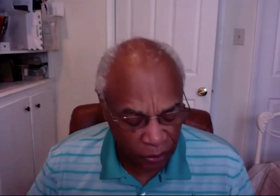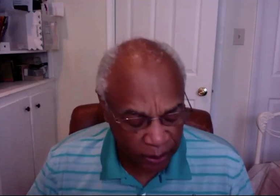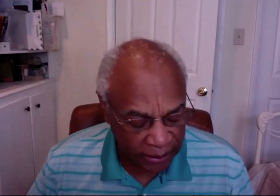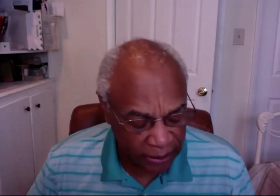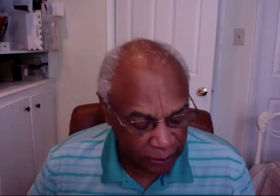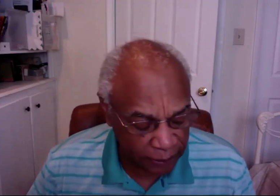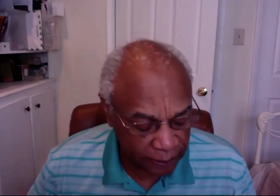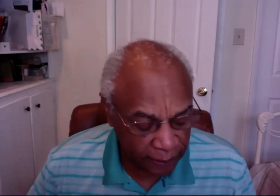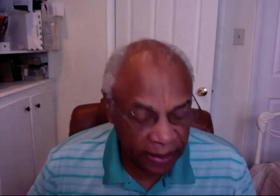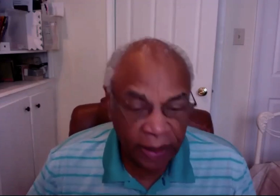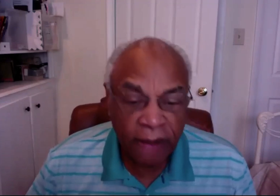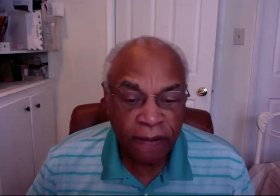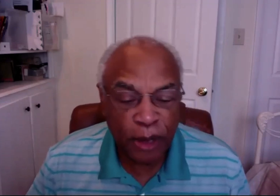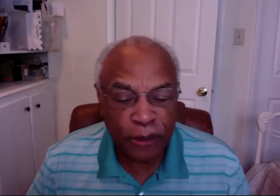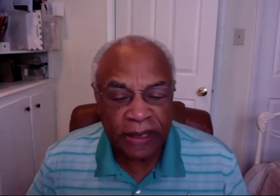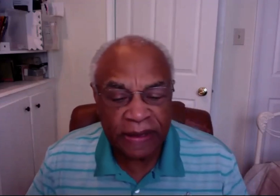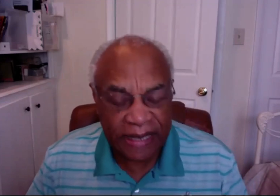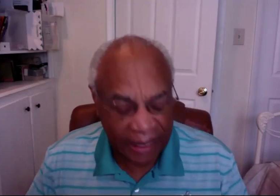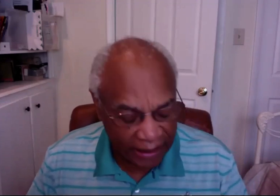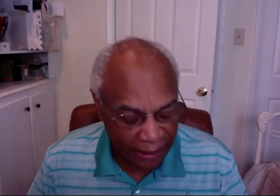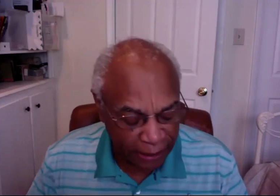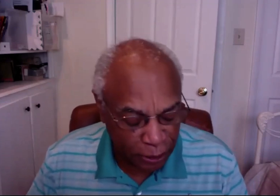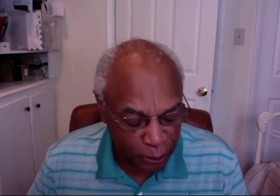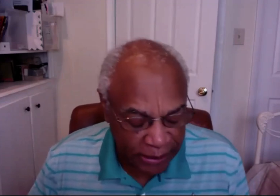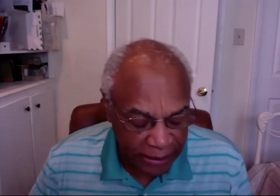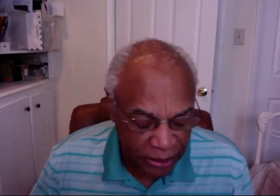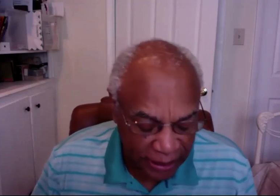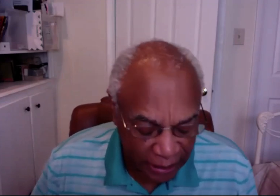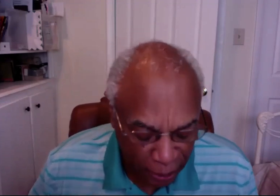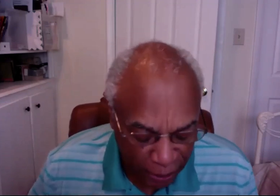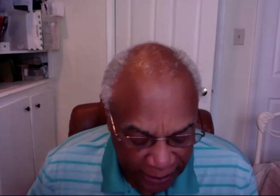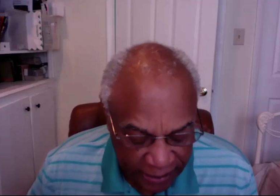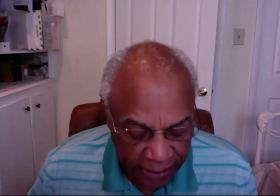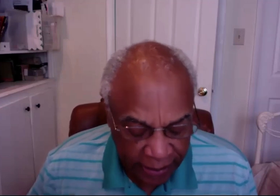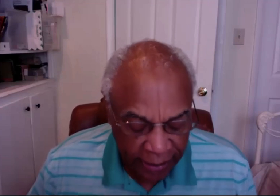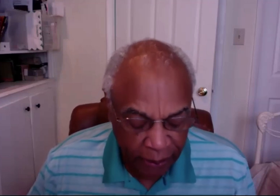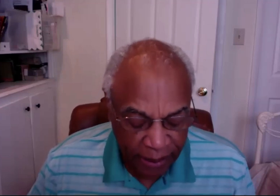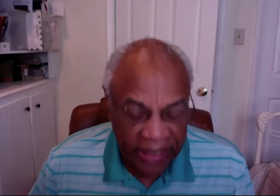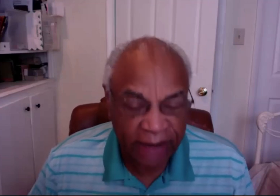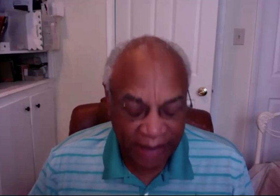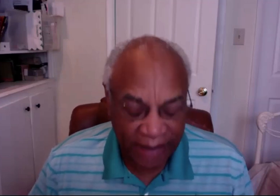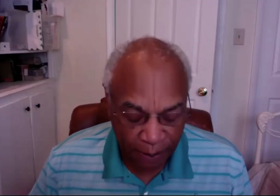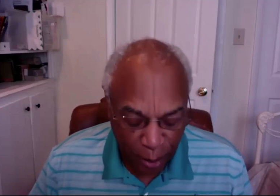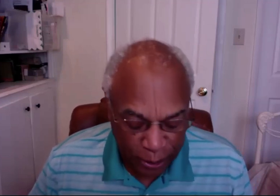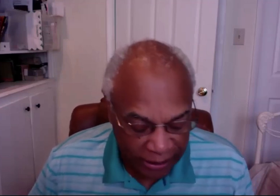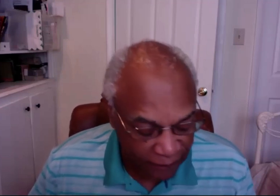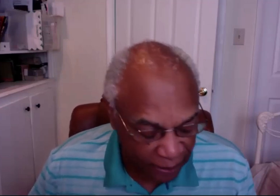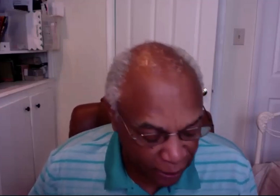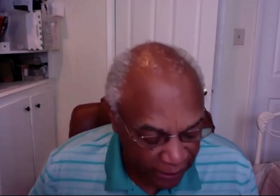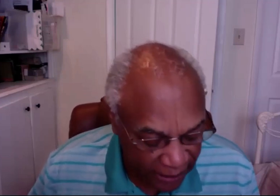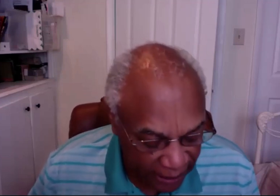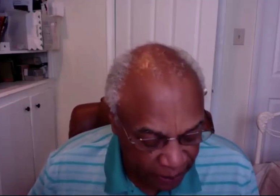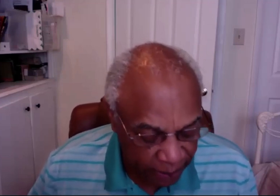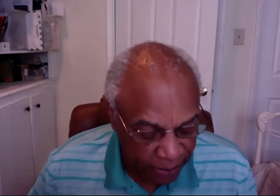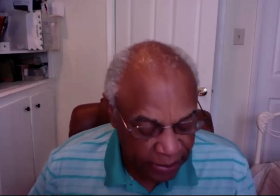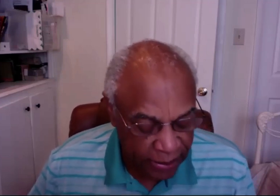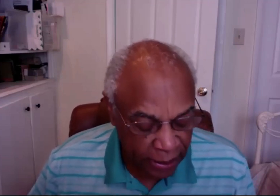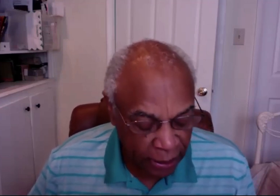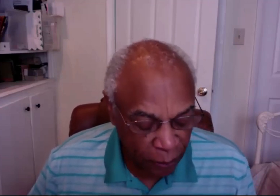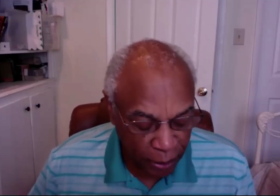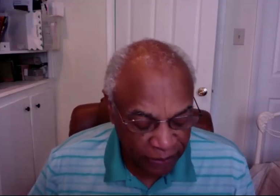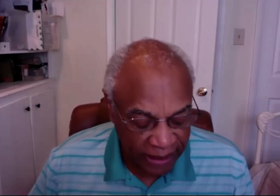and 22. For most of the secondary school teachers in the audience, many, if not most, of the early SNCC